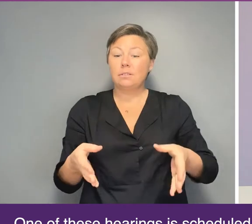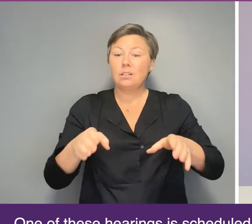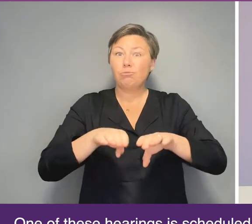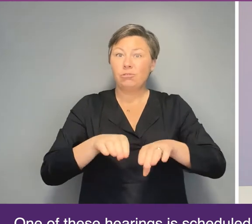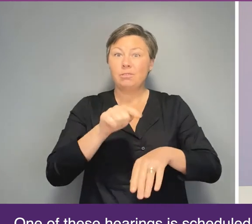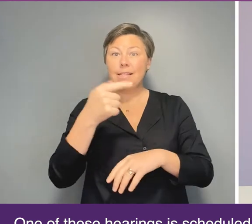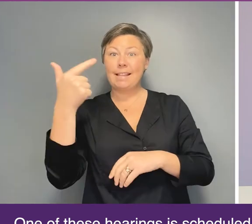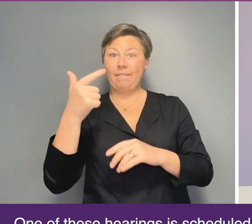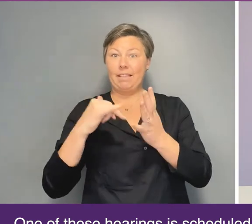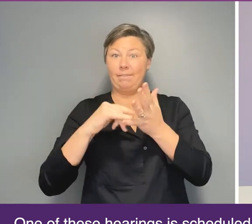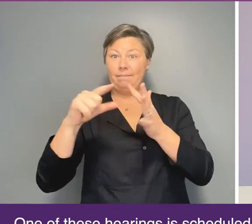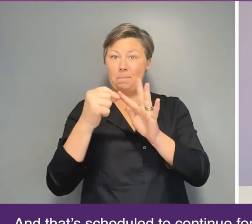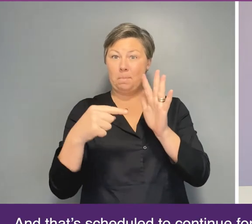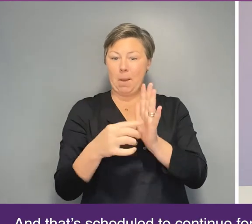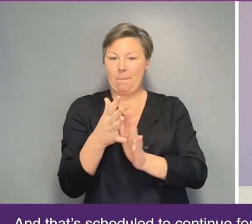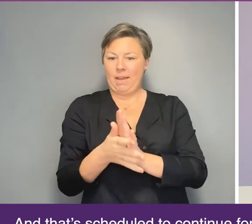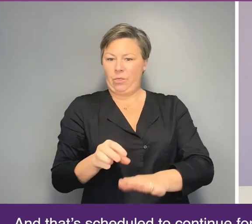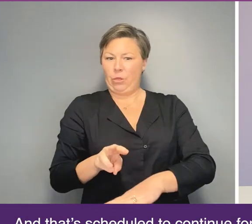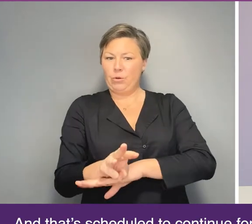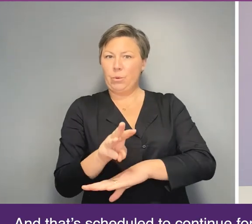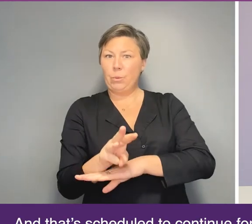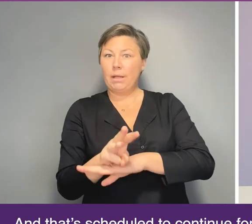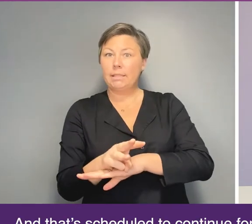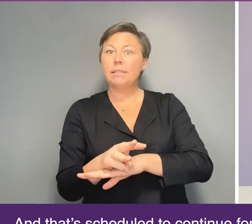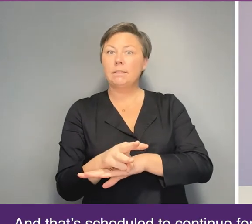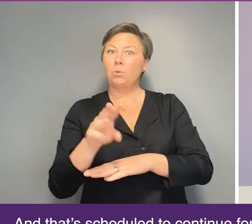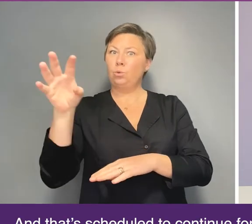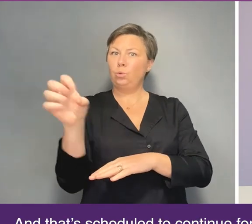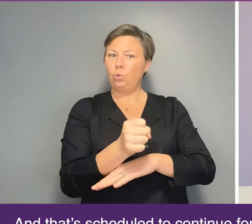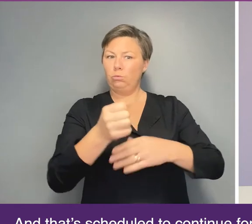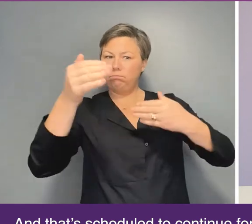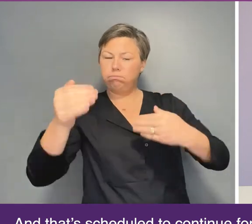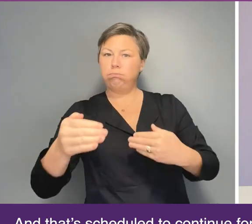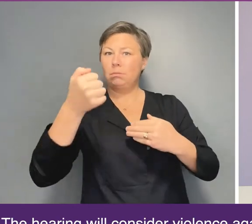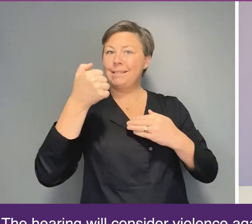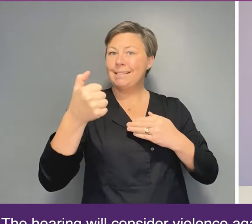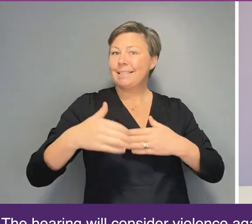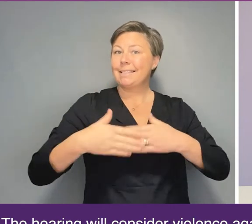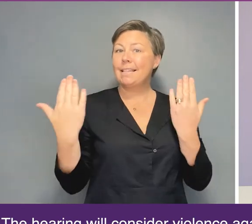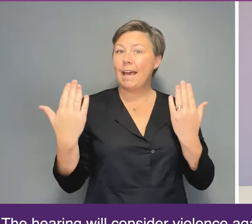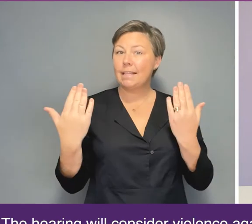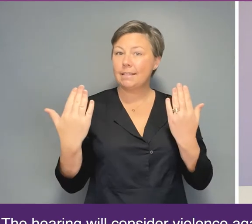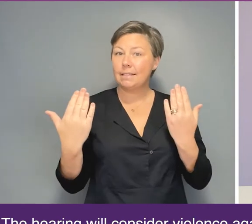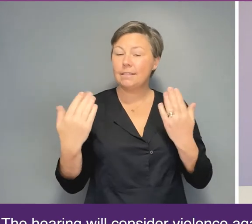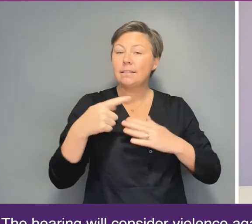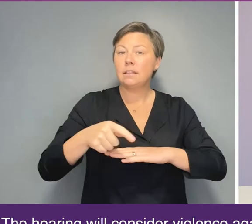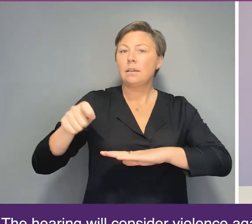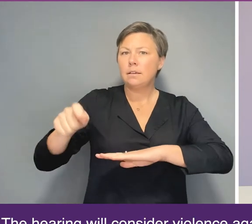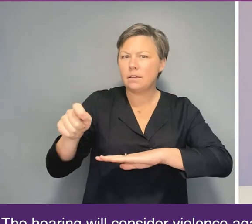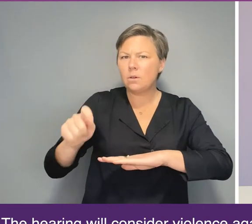about three weeks from now. And that's scheduled to continue for six hearing days. The hearing will consider